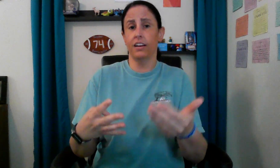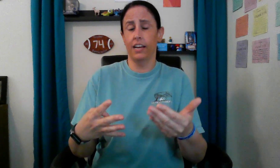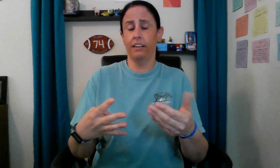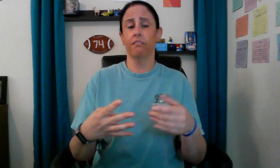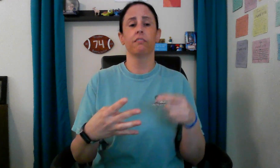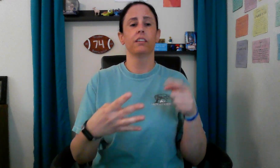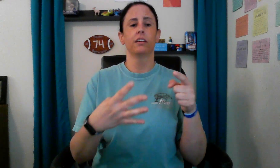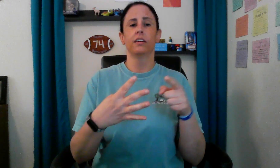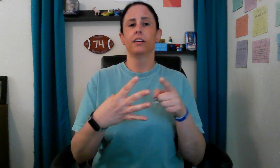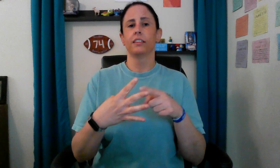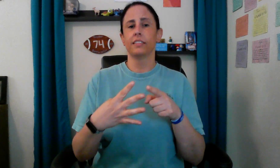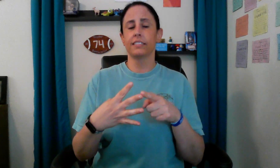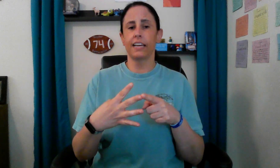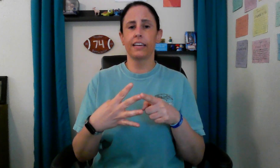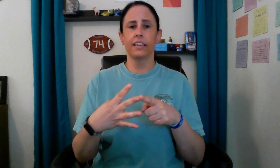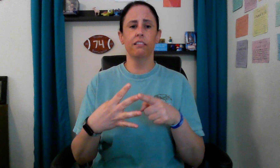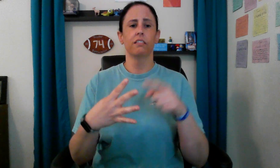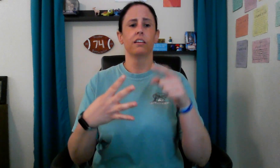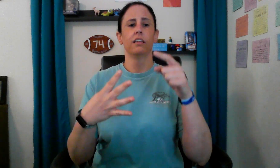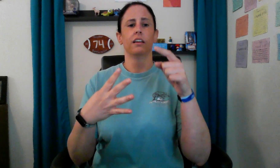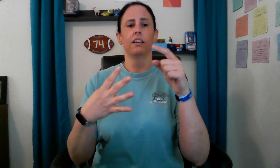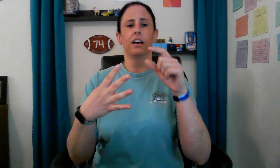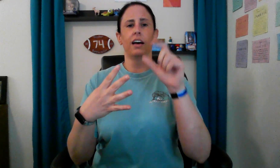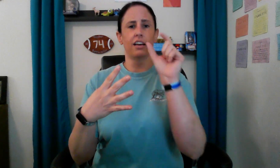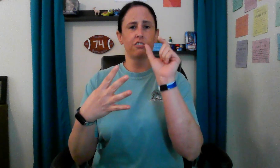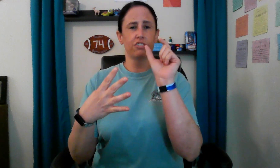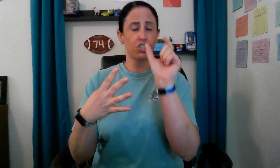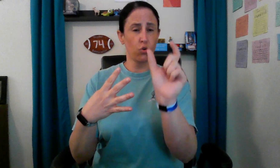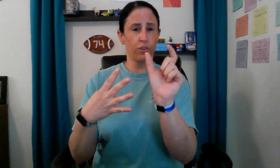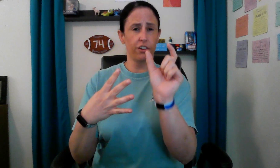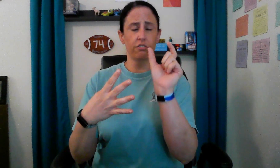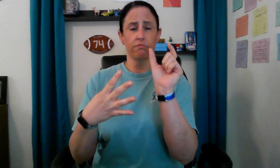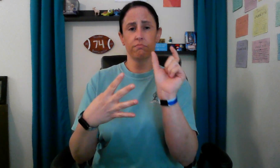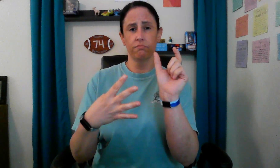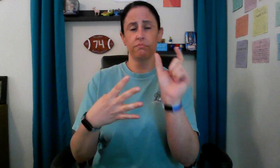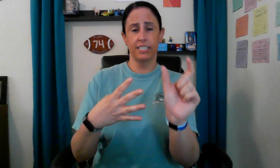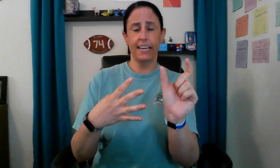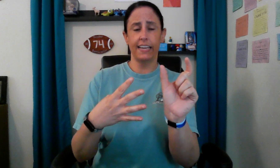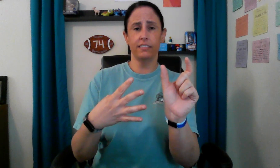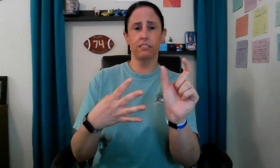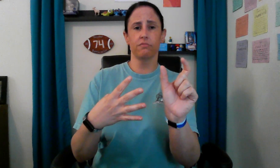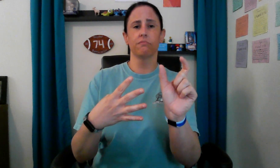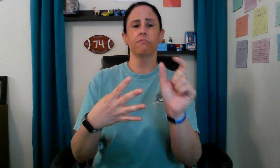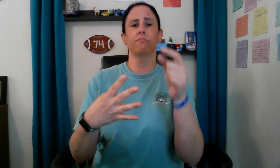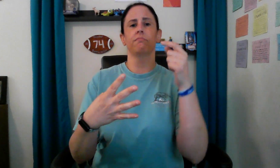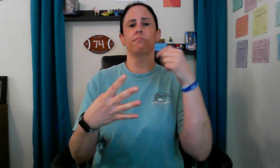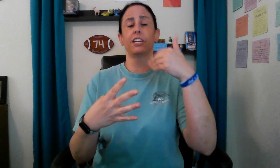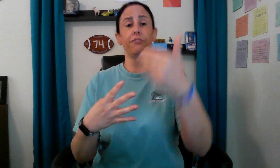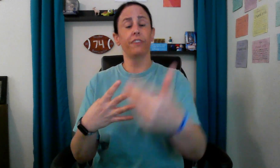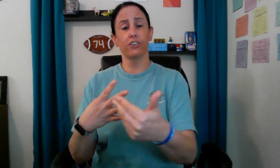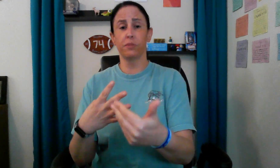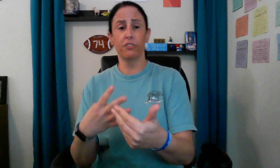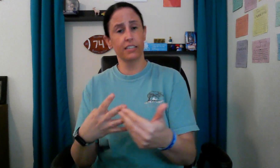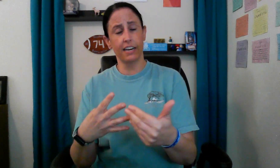sign. The second, shorter states that you fingerspell the entire